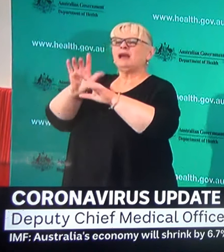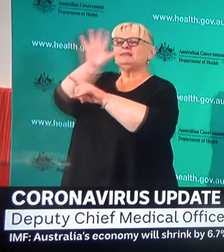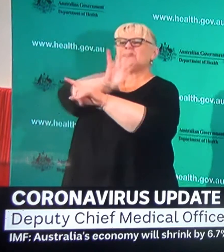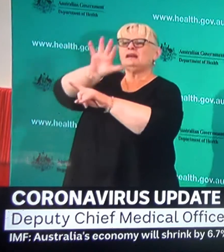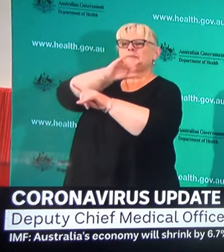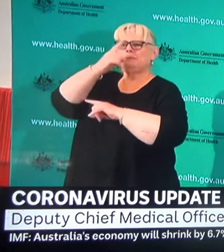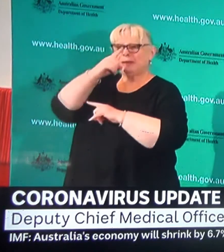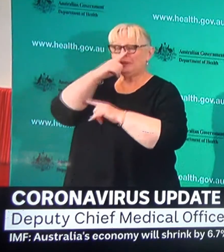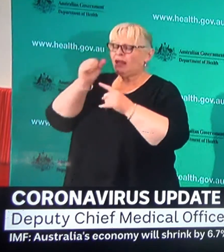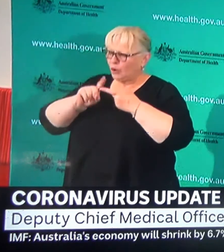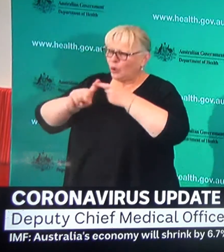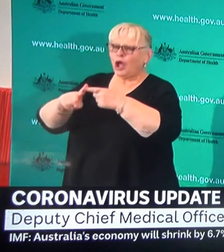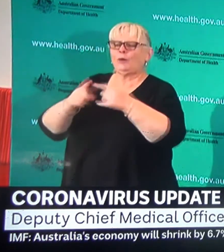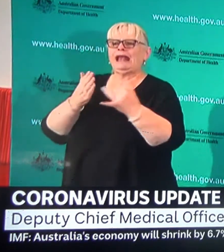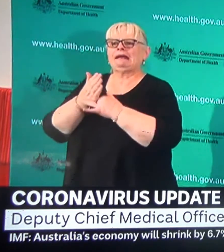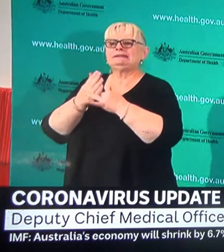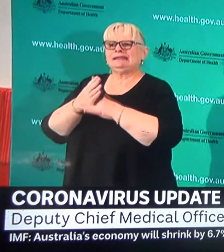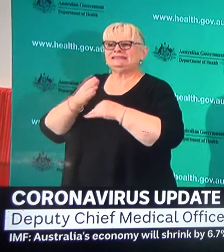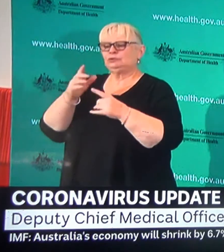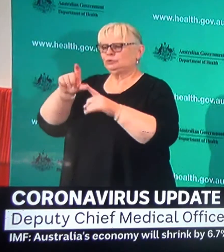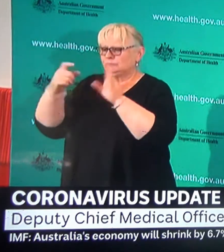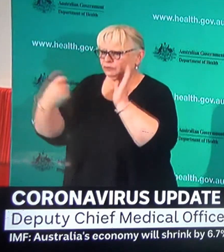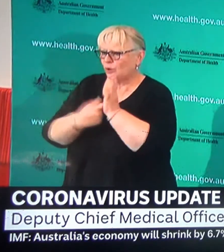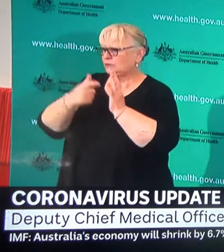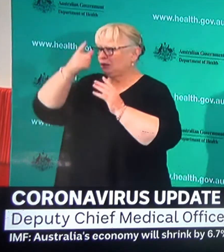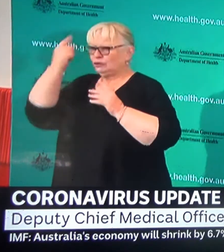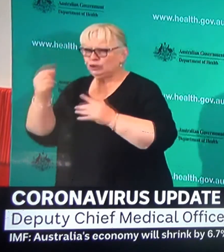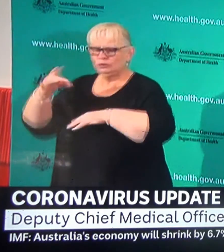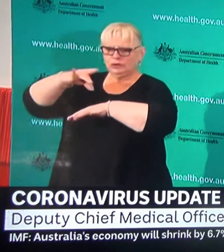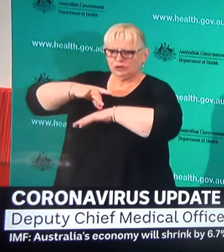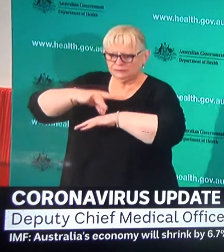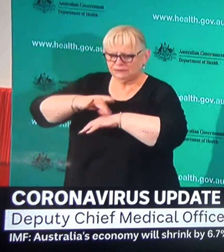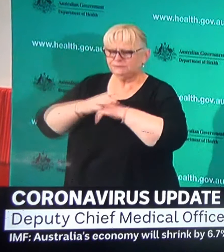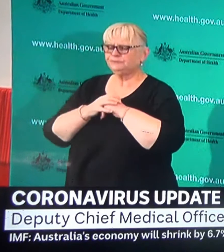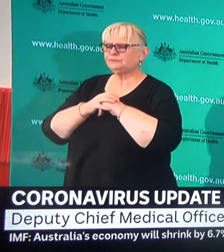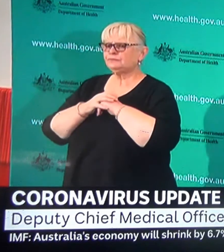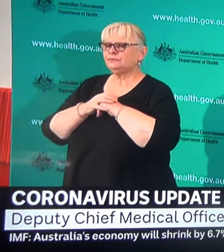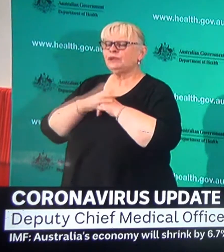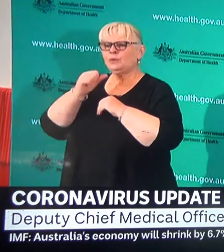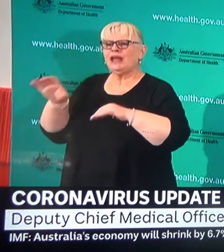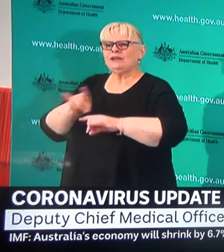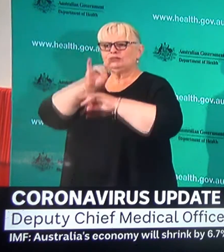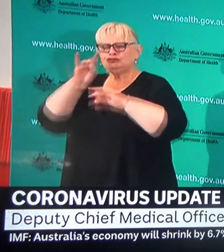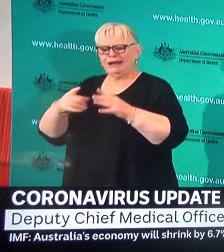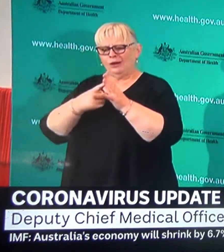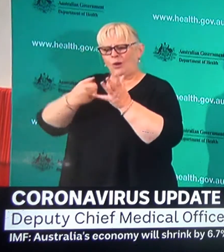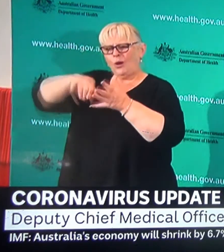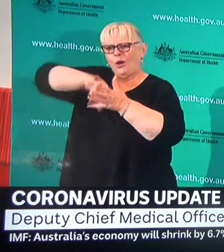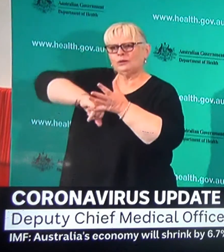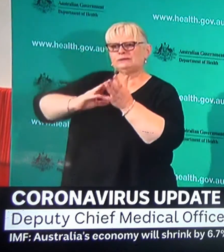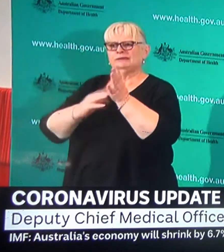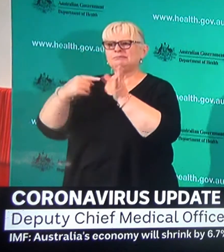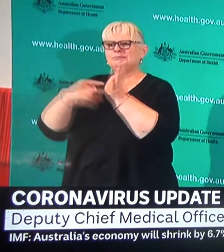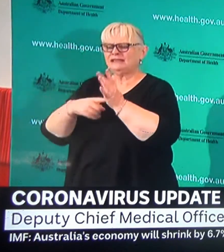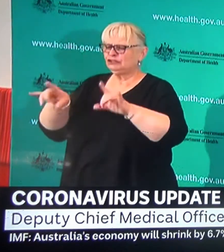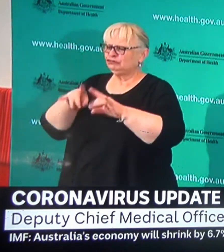medical care, and the Commonwealth has been assisting, and there is an Australian Medical Assistance Team, or AUSMAT, supported